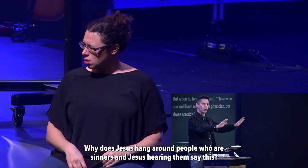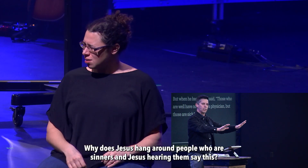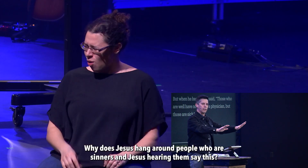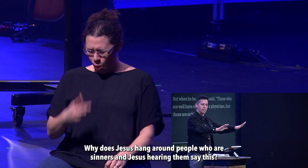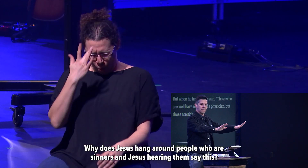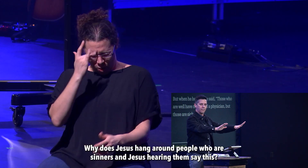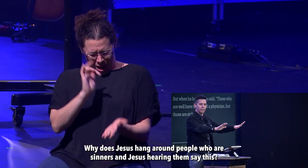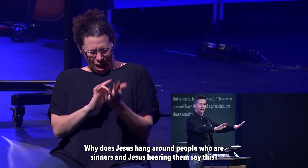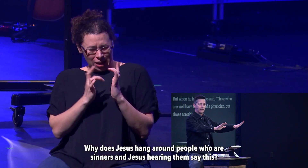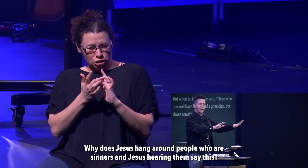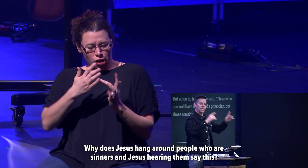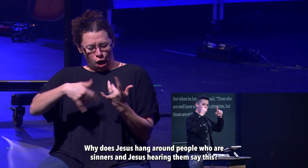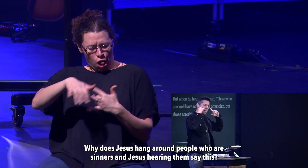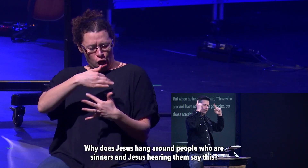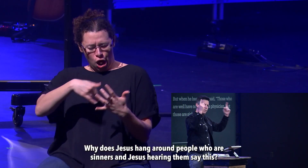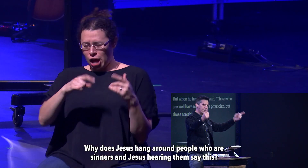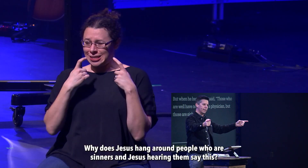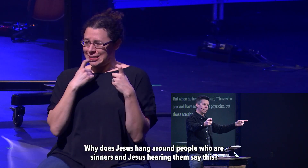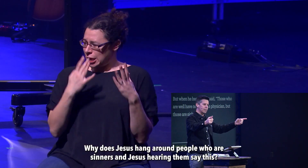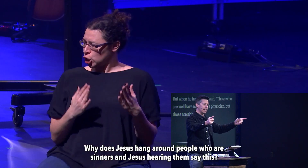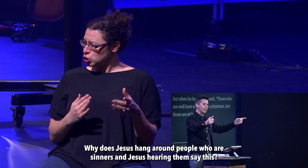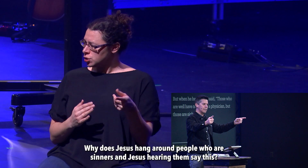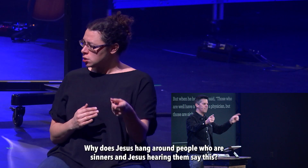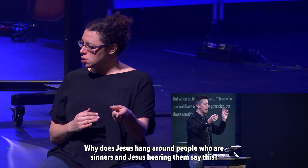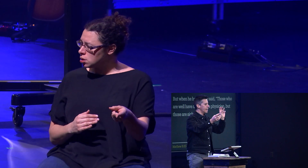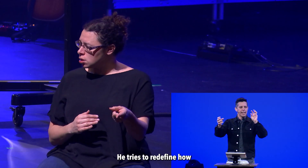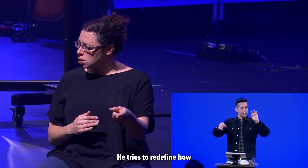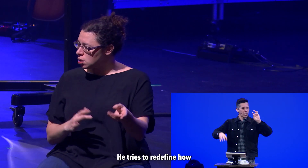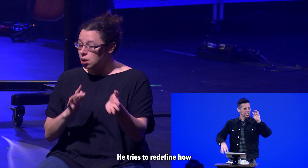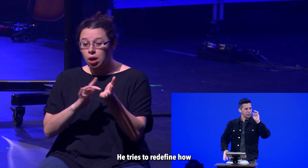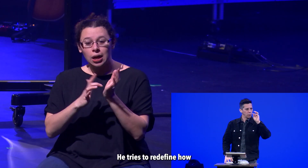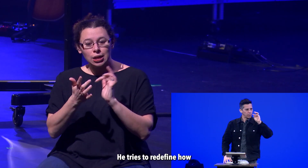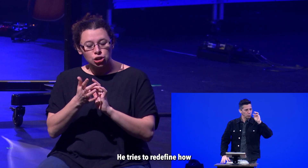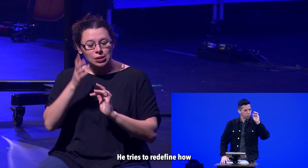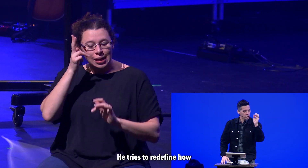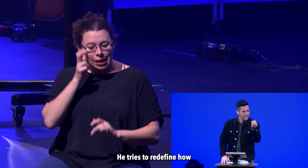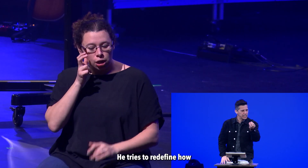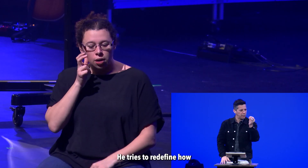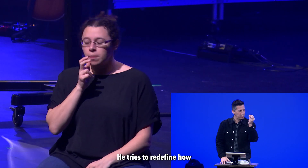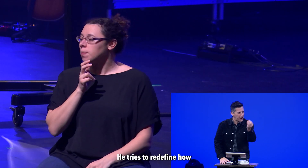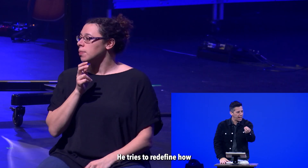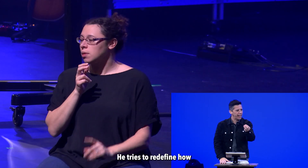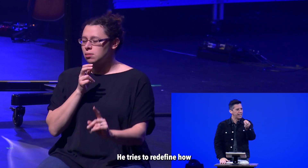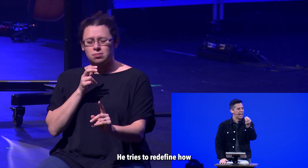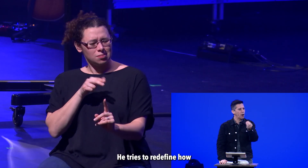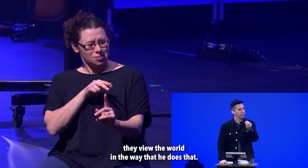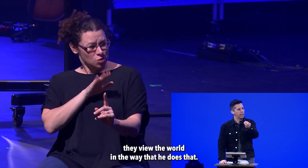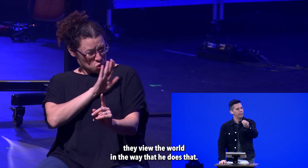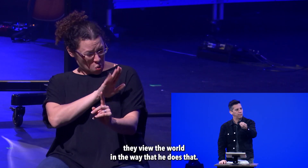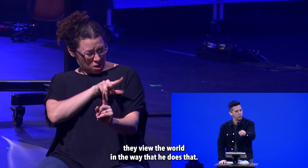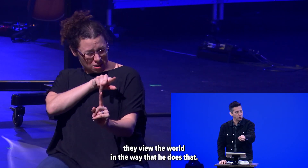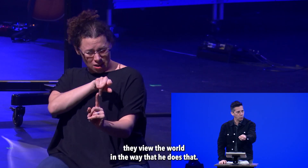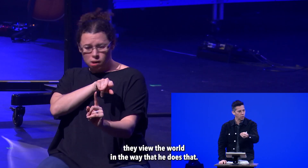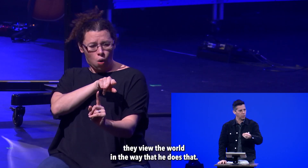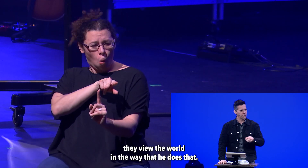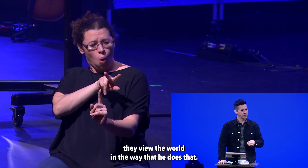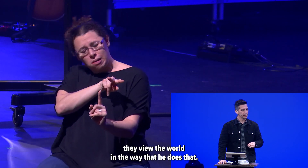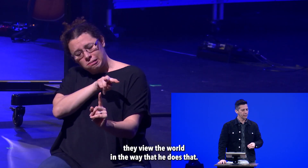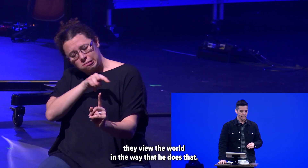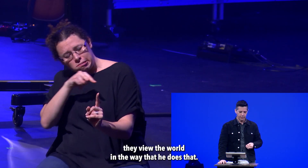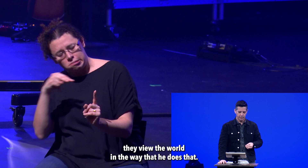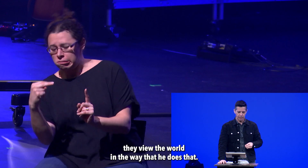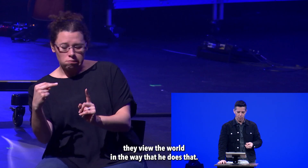people who are sinners? And Jesus, hearing them say this, he tries to redefine how they view the